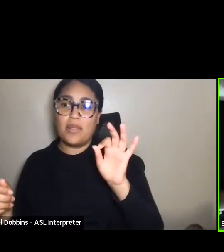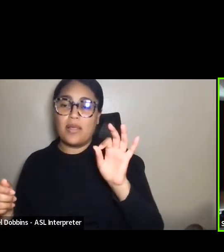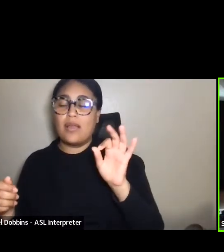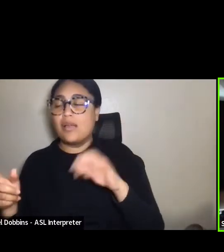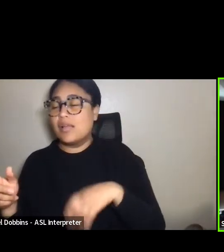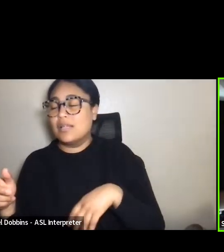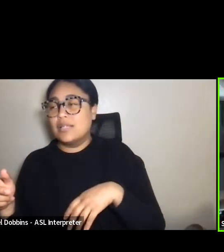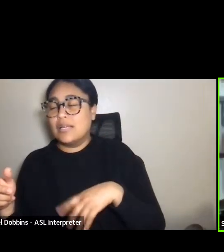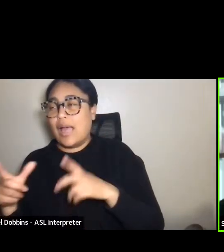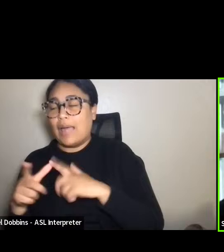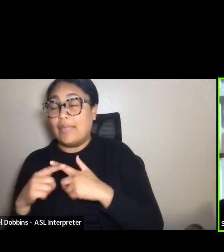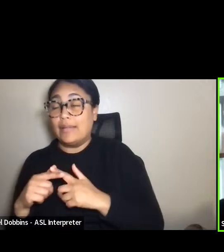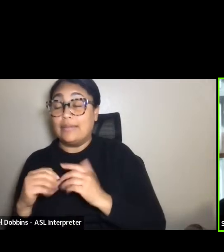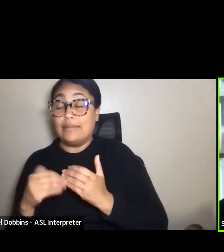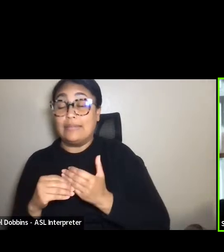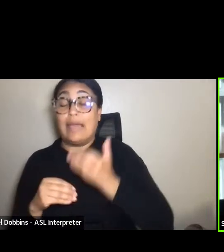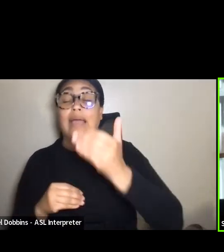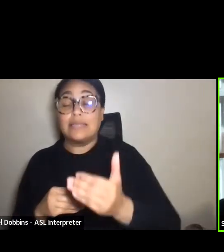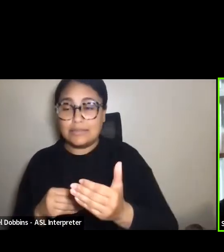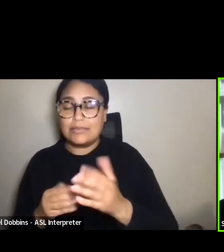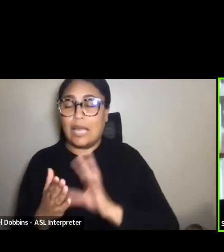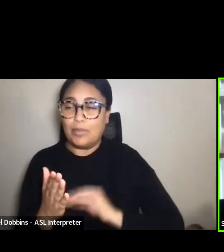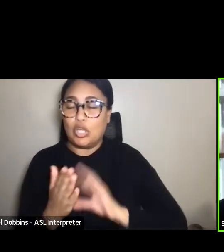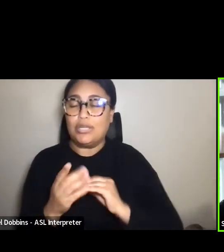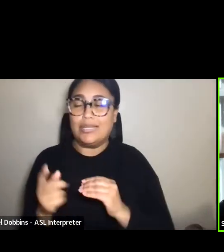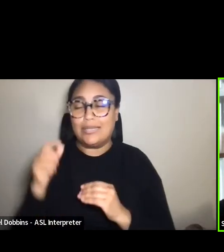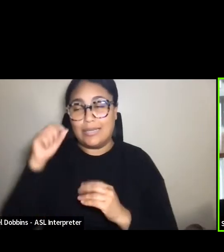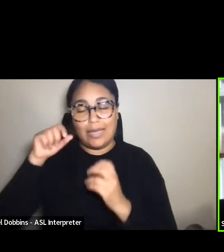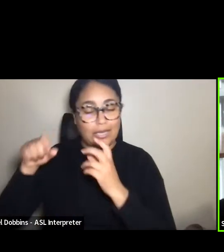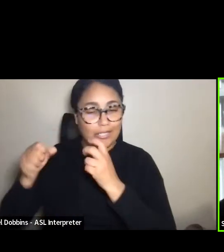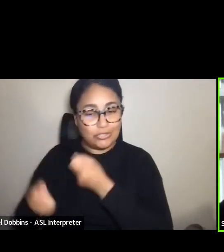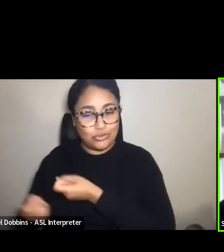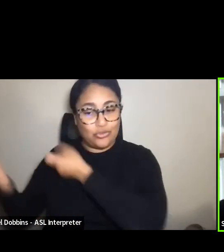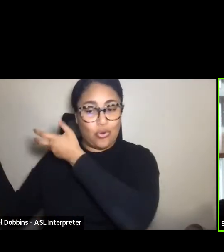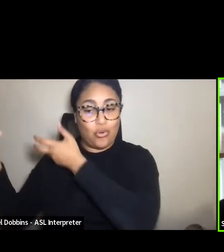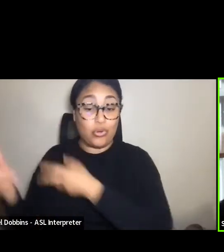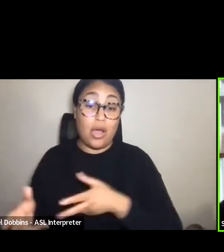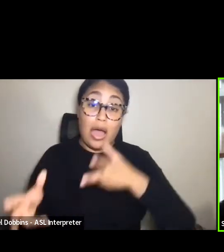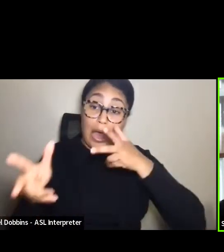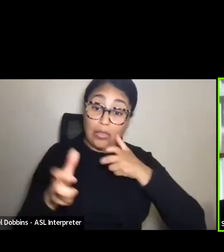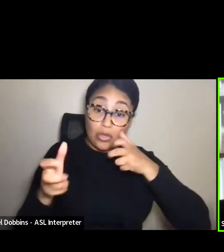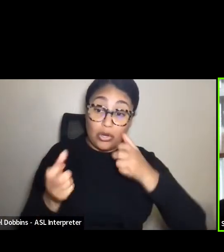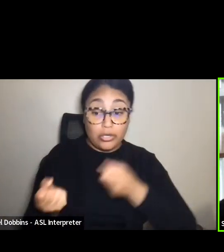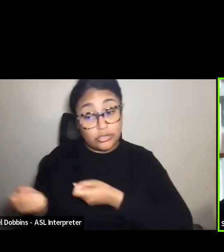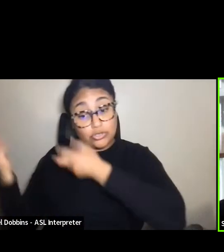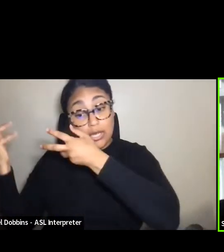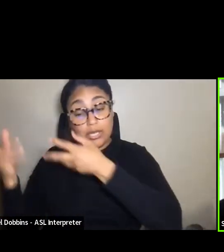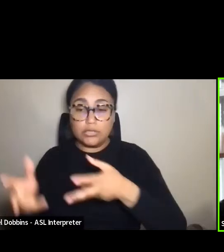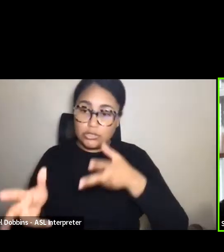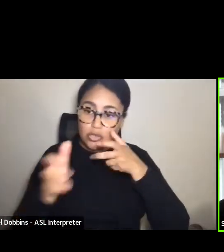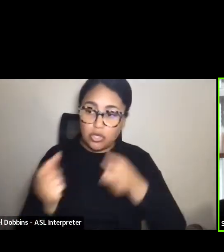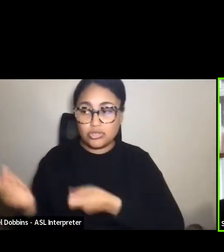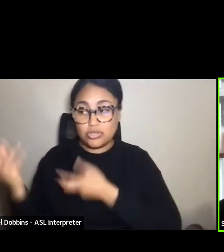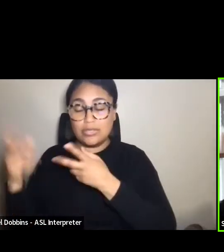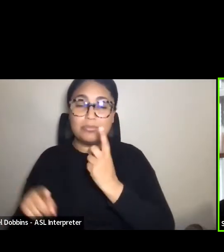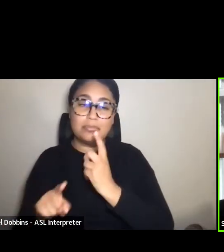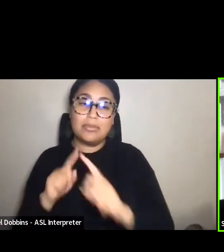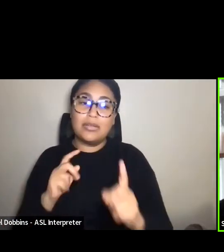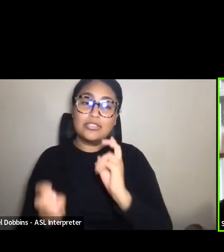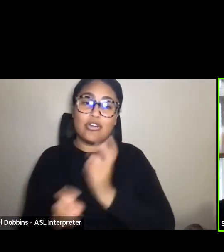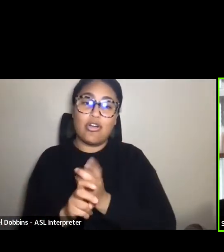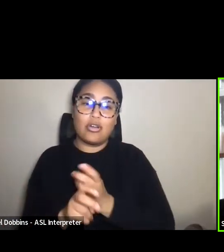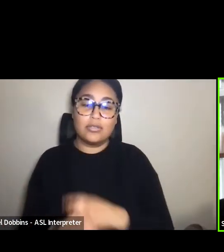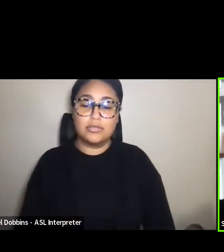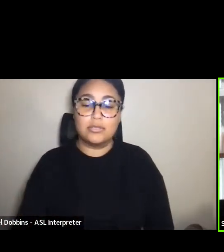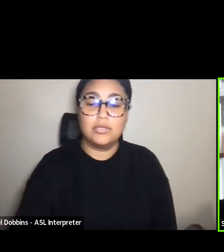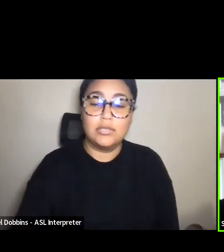next subject, right? So I was playing that game of memorizing, put it there and dish it back out, but it's hard. It's really hard. Trustee